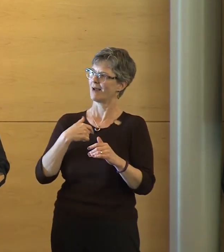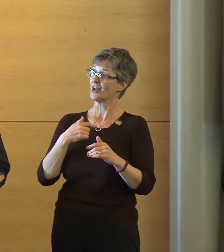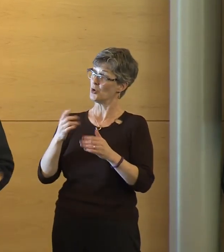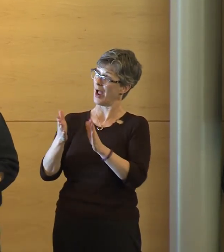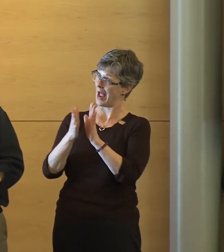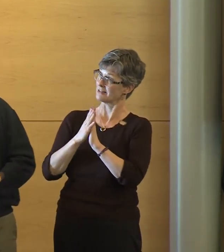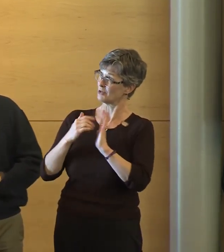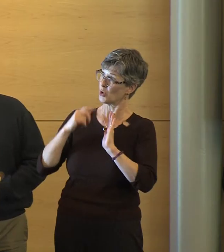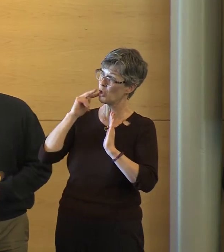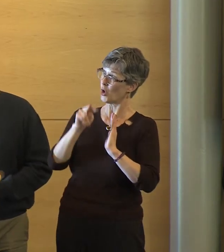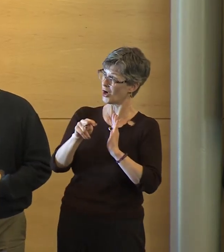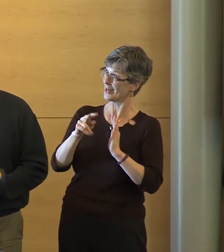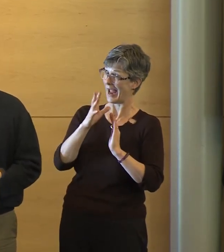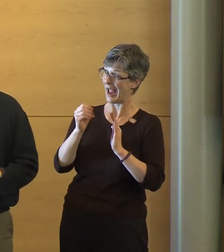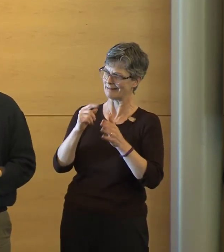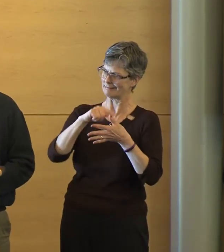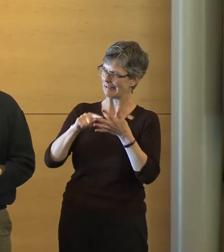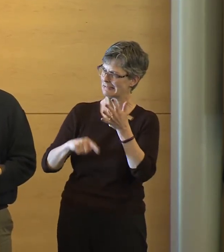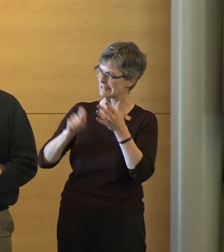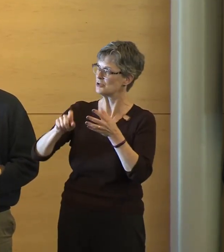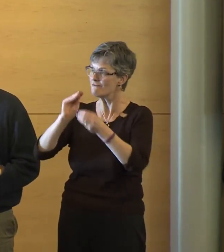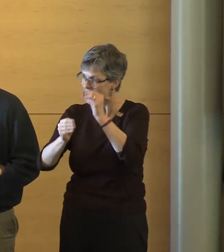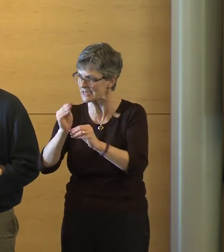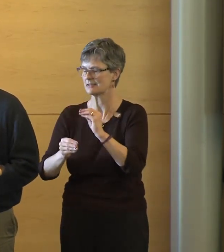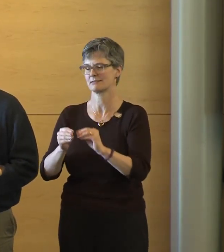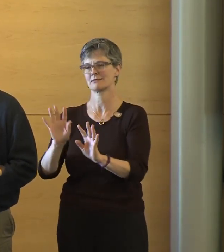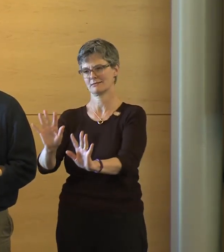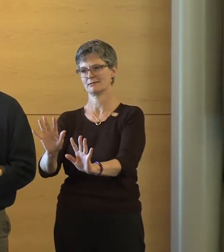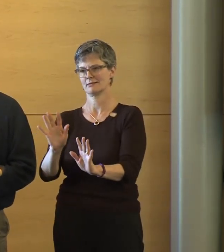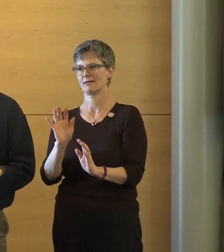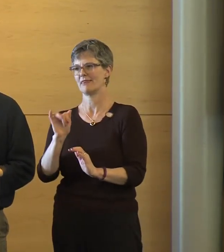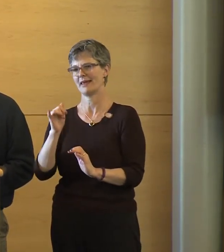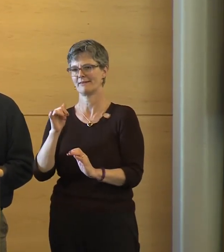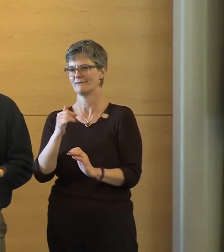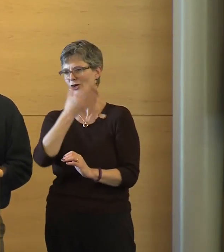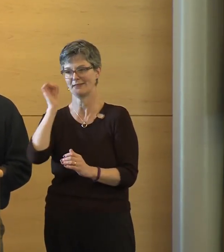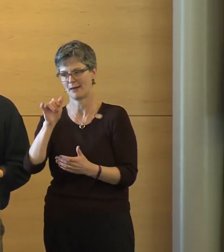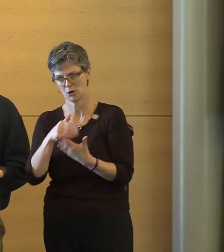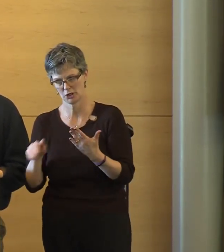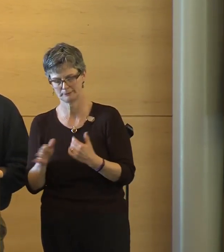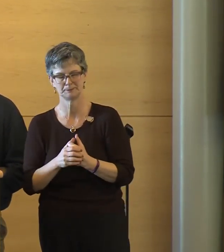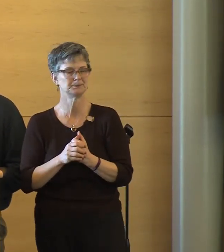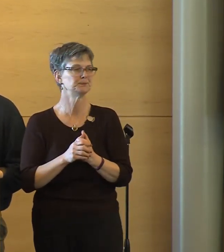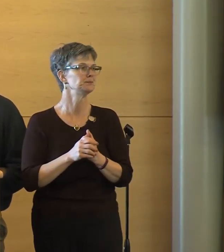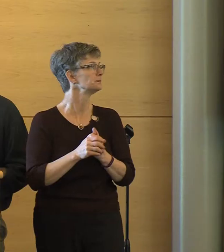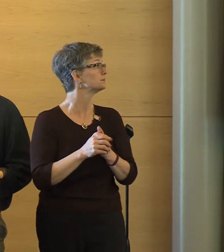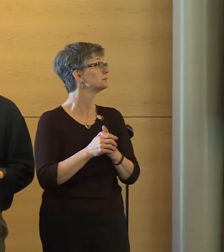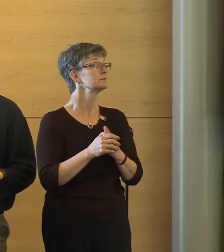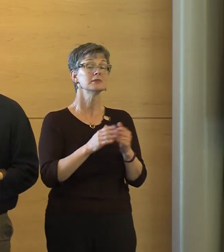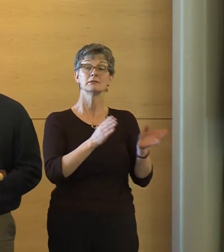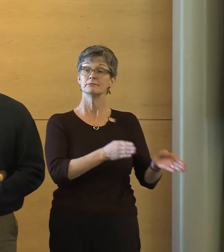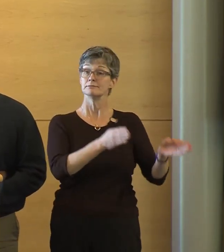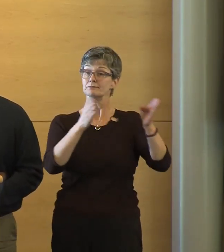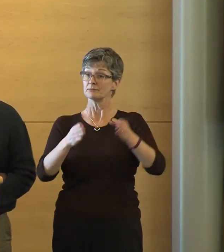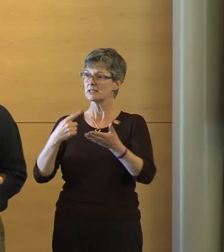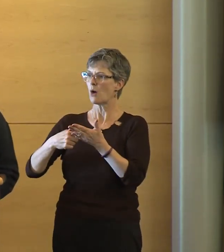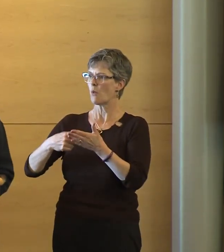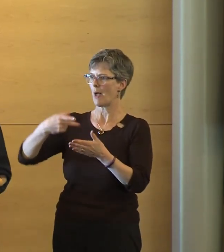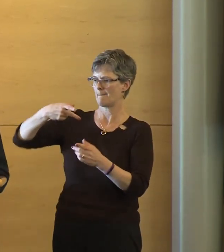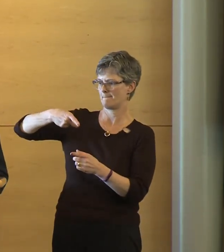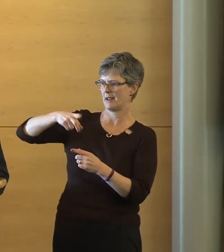lot of problems. But they thought just by having me look at it, that sort of, they could check that off their list and, you know, everything's good.